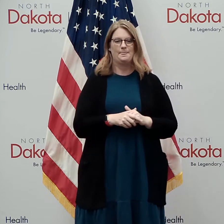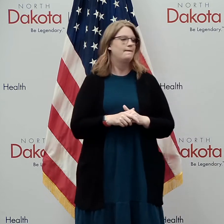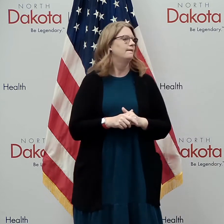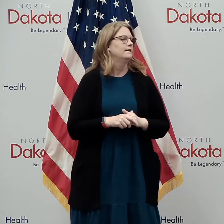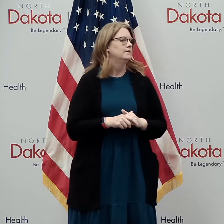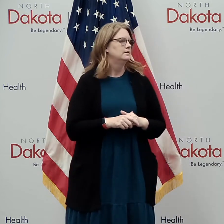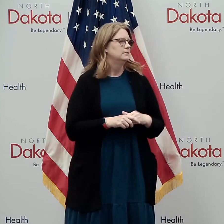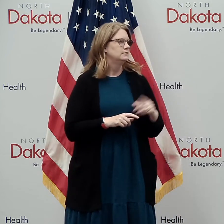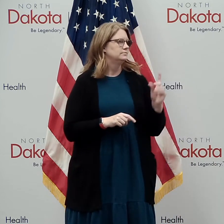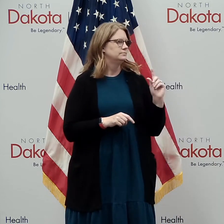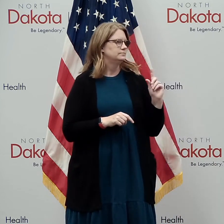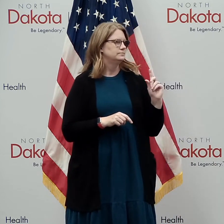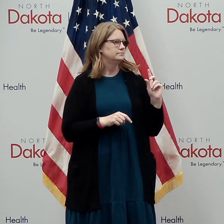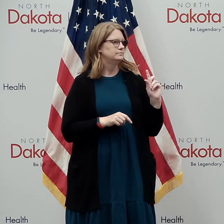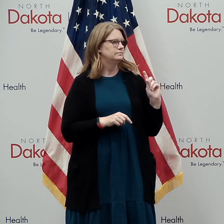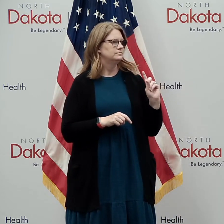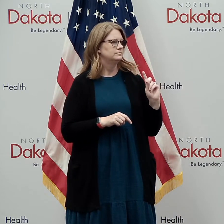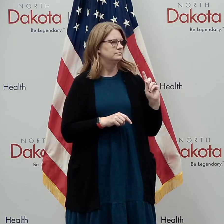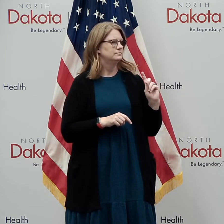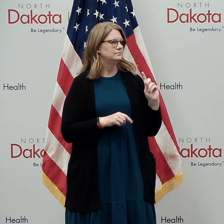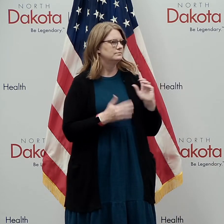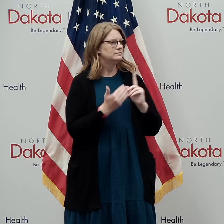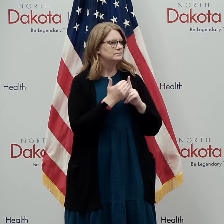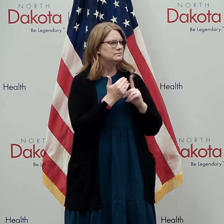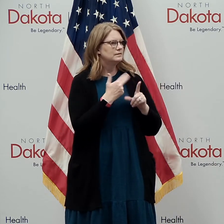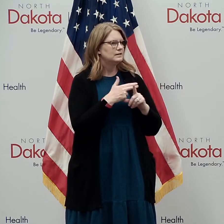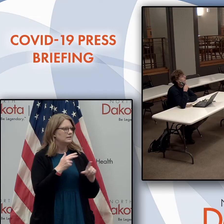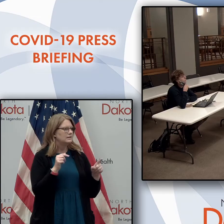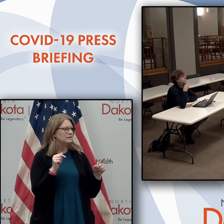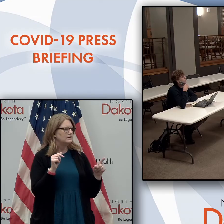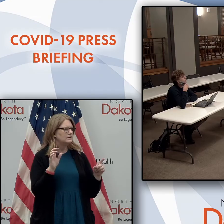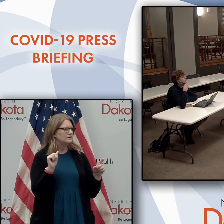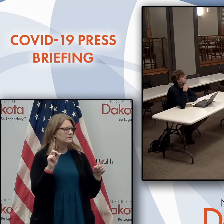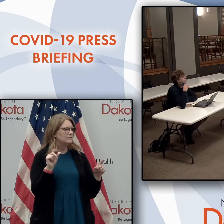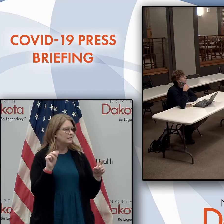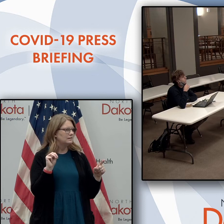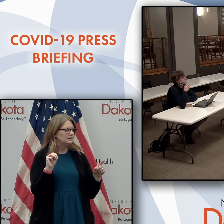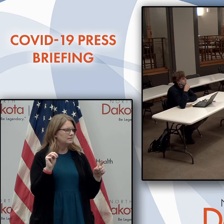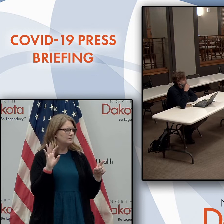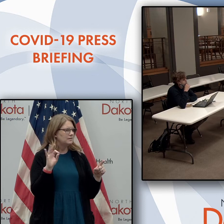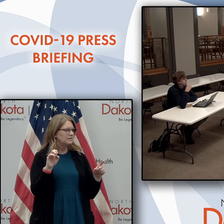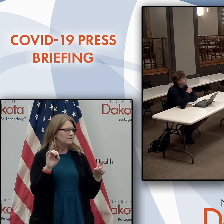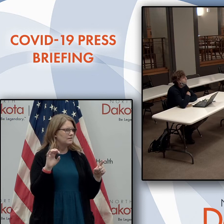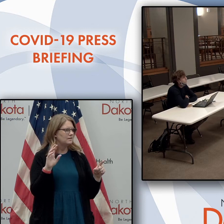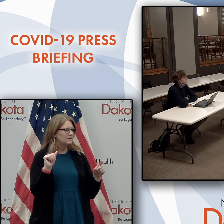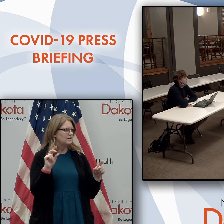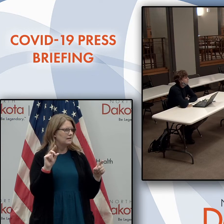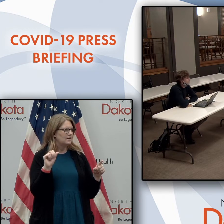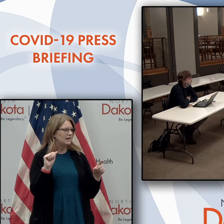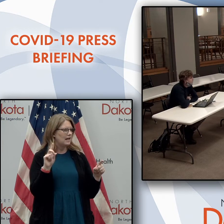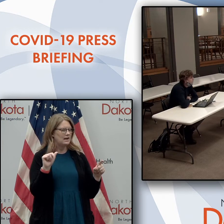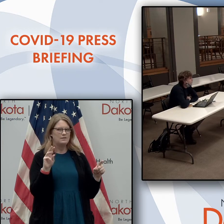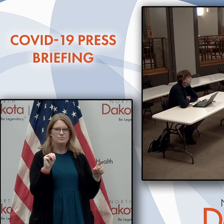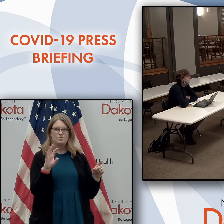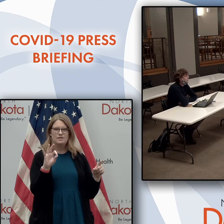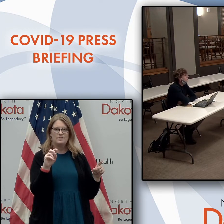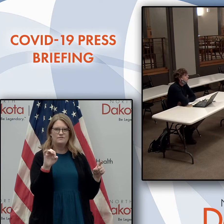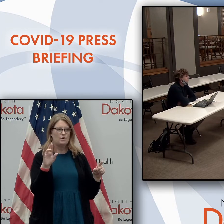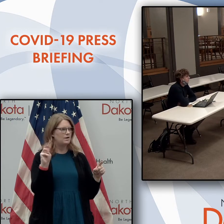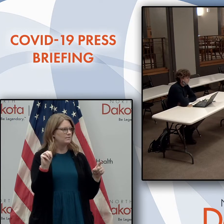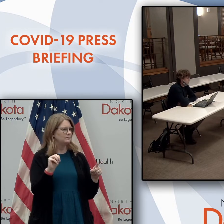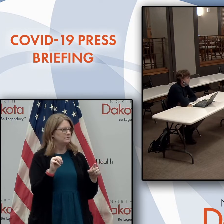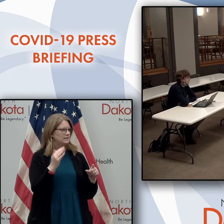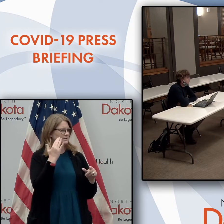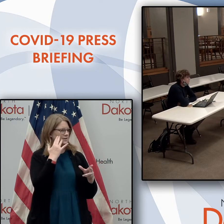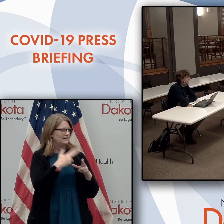I'm going to go behind you. And sir, remind me your name. Adam Willis with the Forum. Yeah, welcome, Adam. Good to have you here. Know the name. Nice to